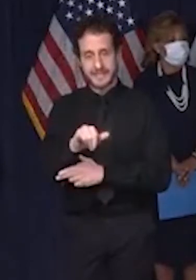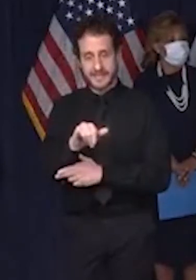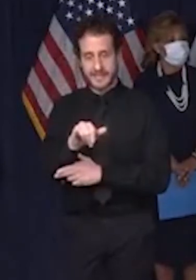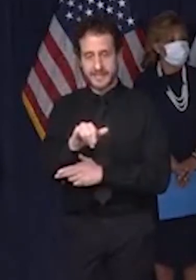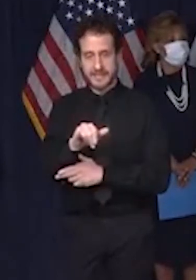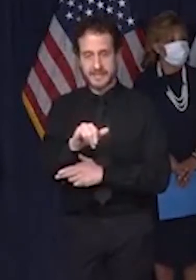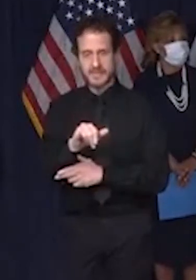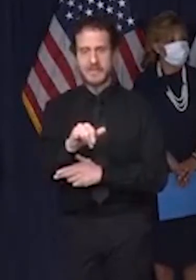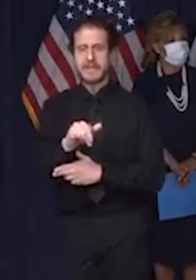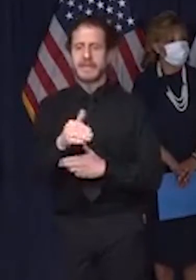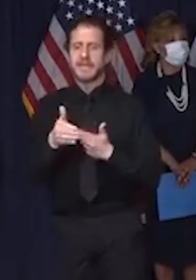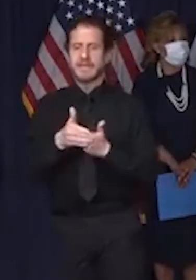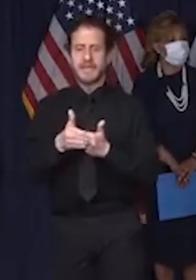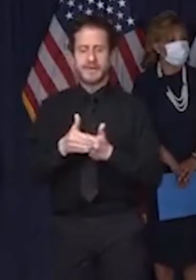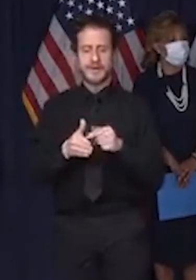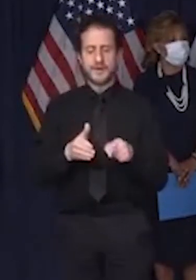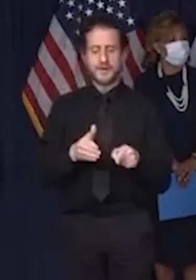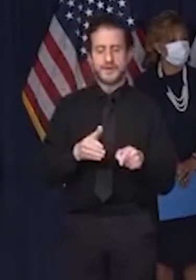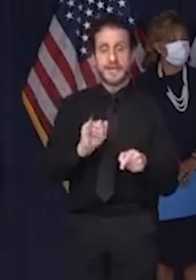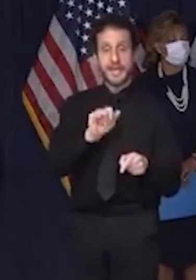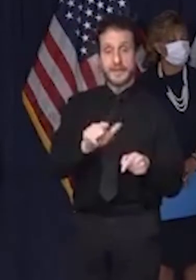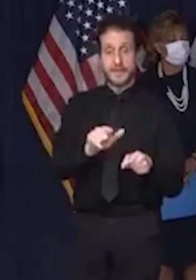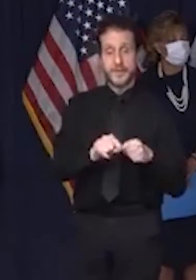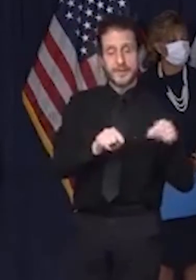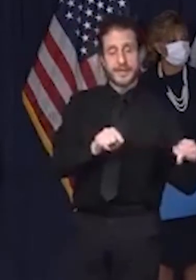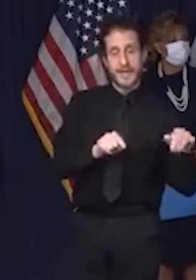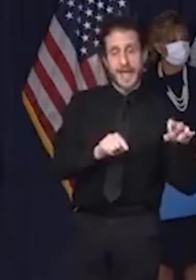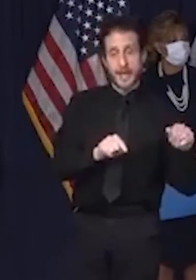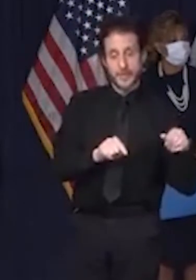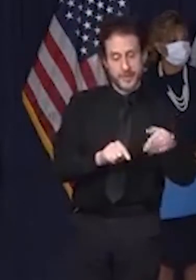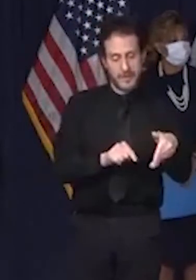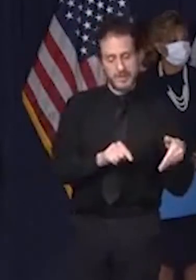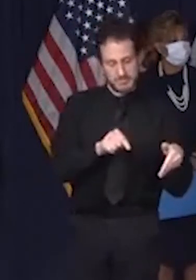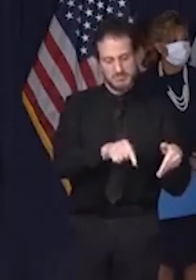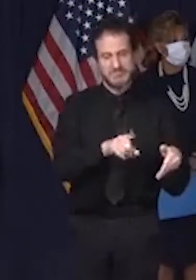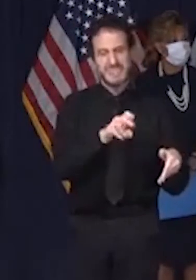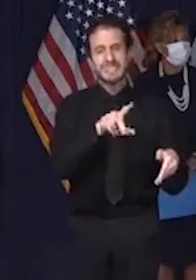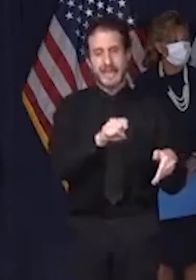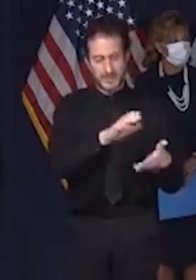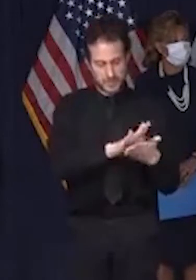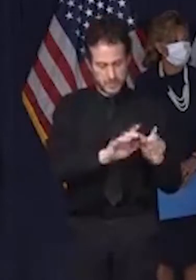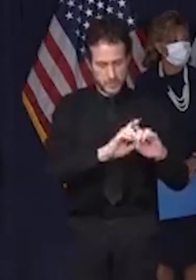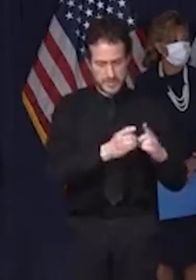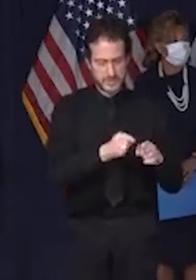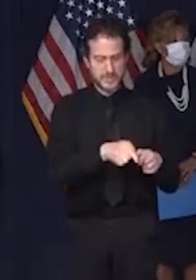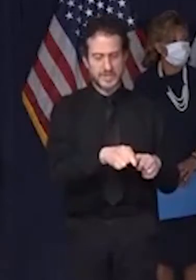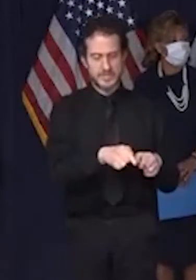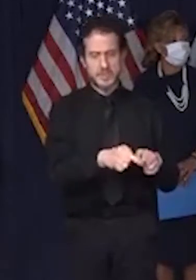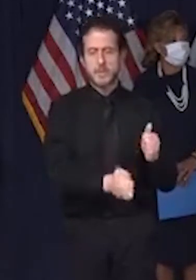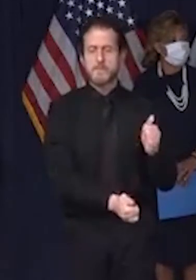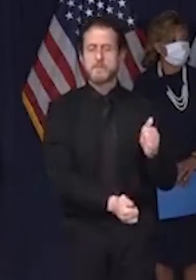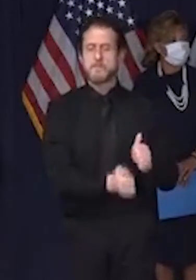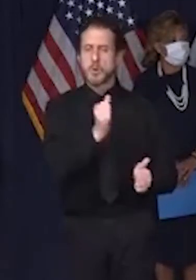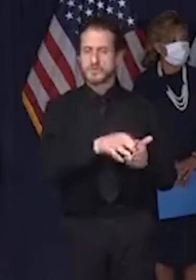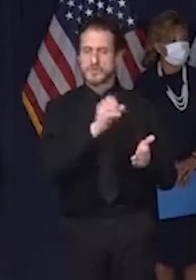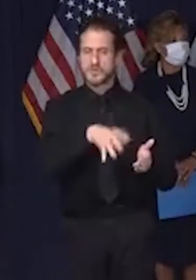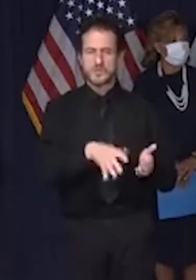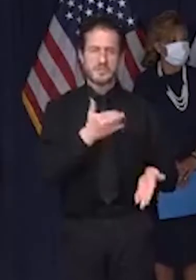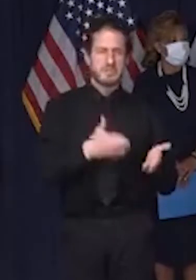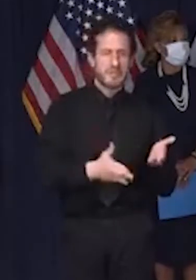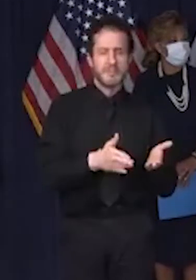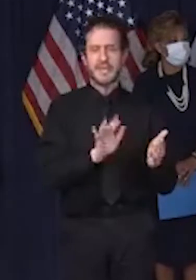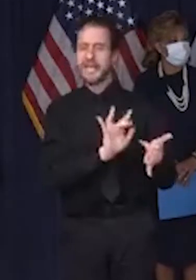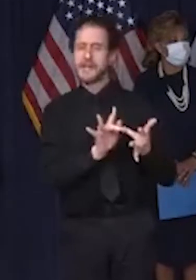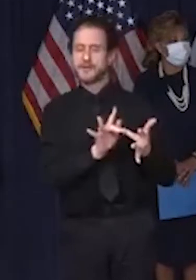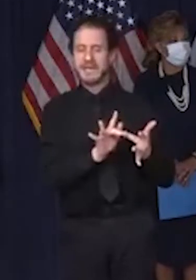River school district on the border with Iowa, where more than half of the students have sporadic internet access or